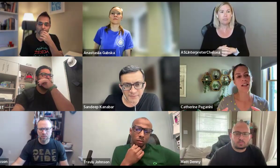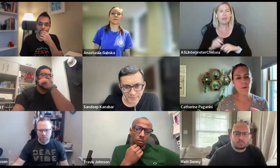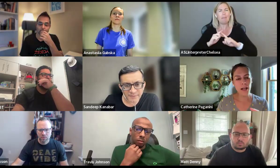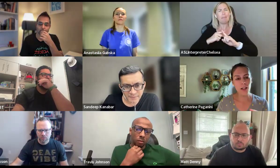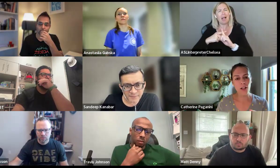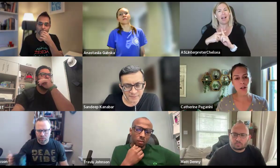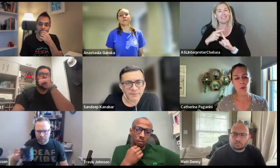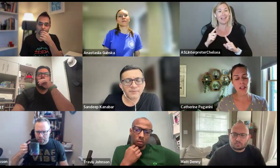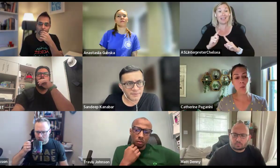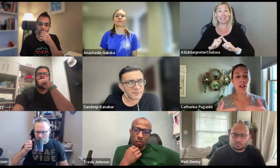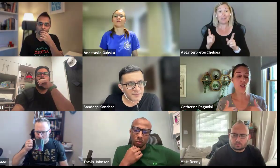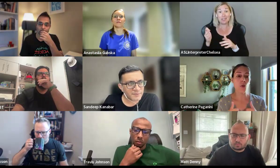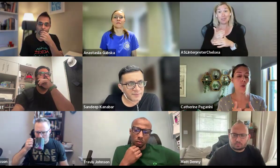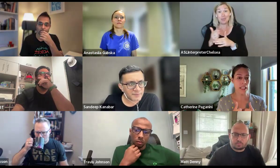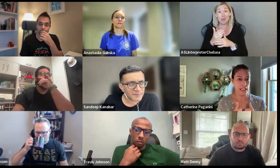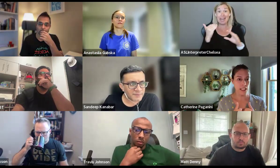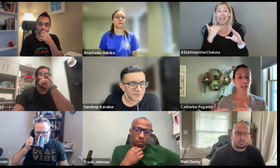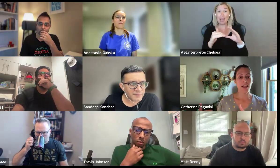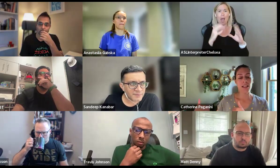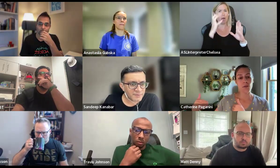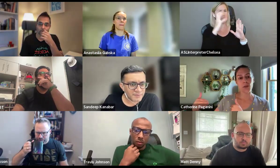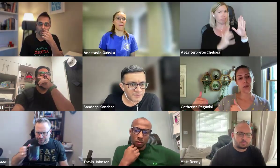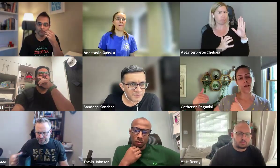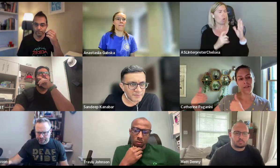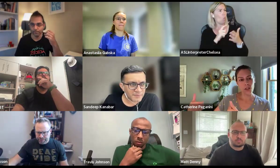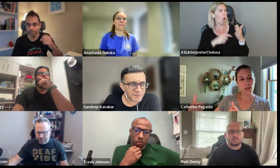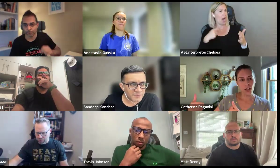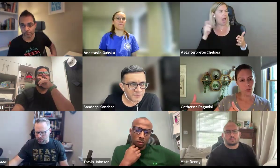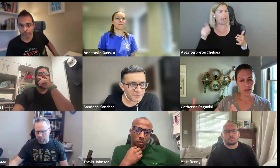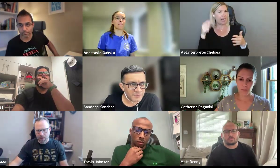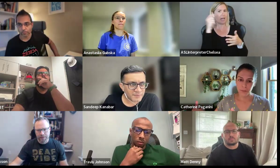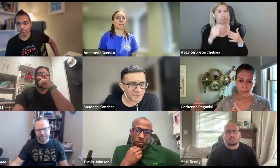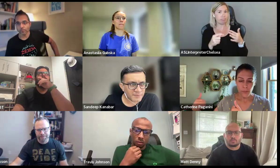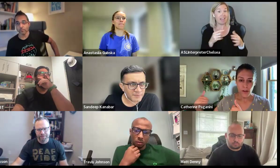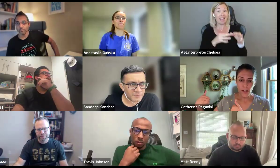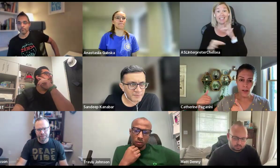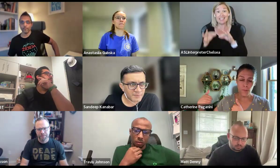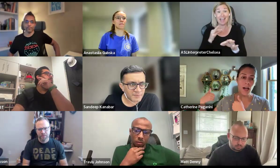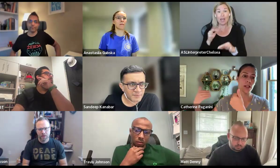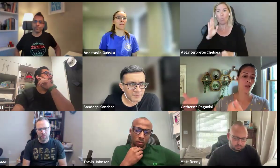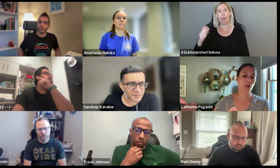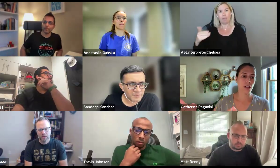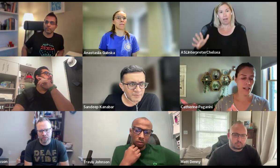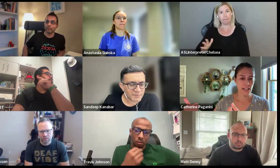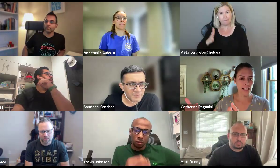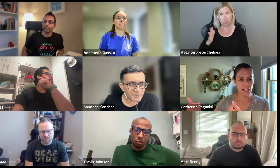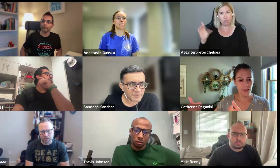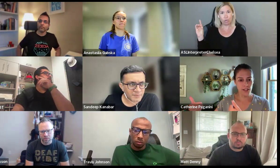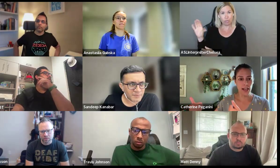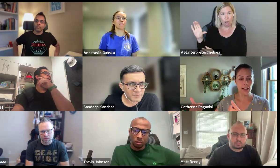an email with what you need, this will be an official document published on a CNCF site.